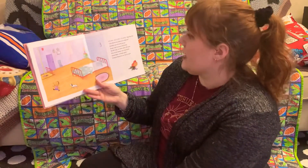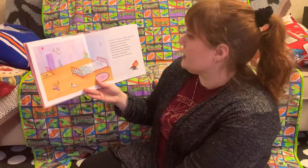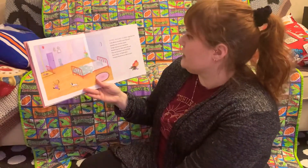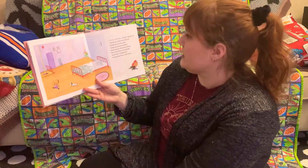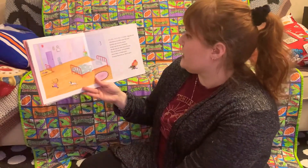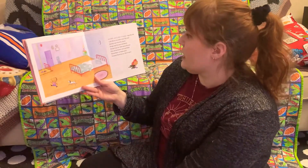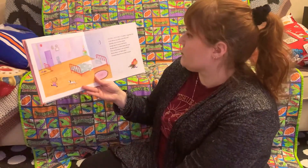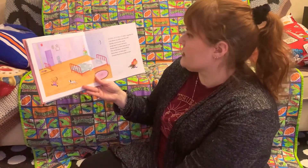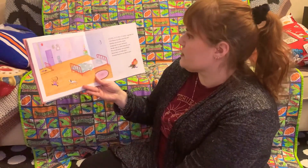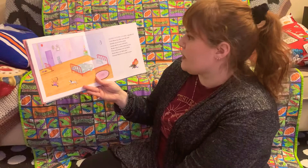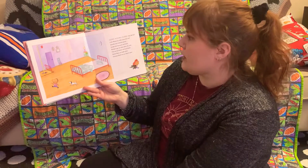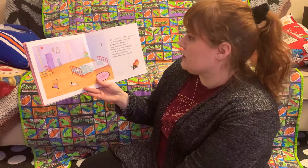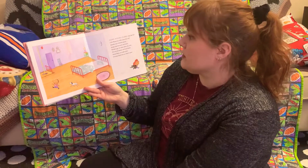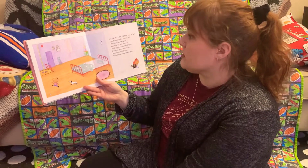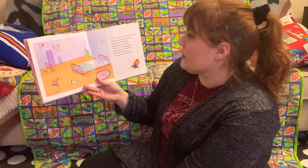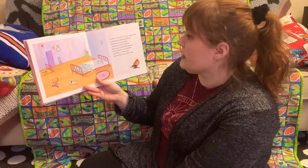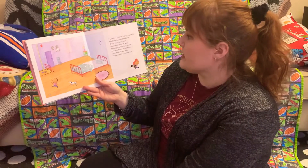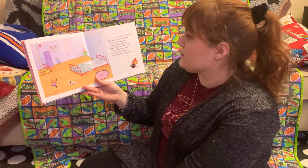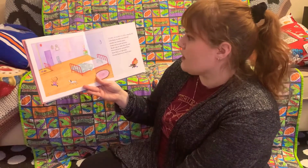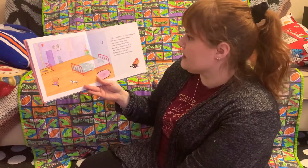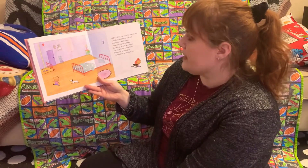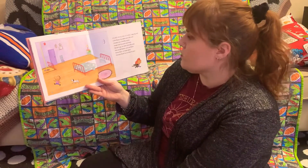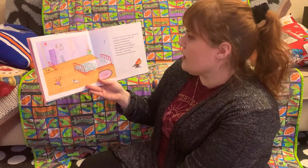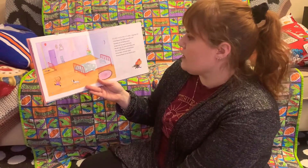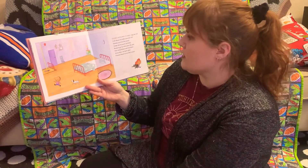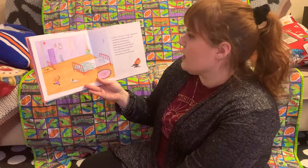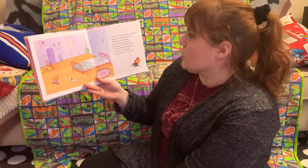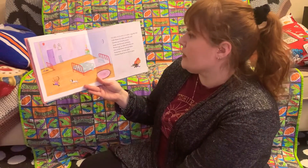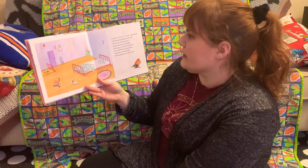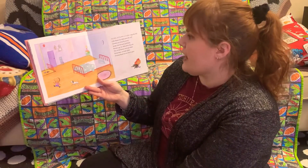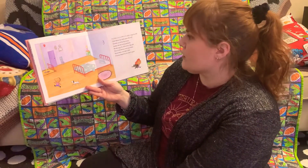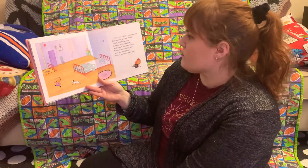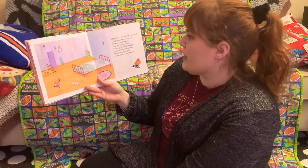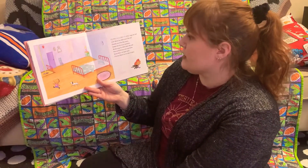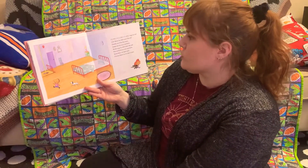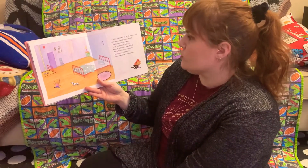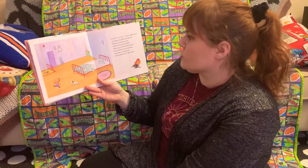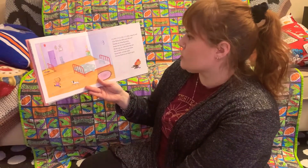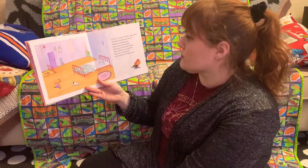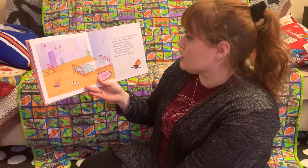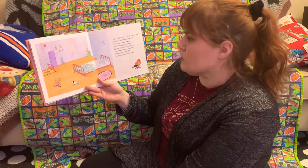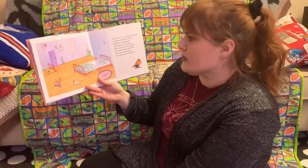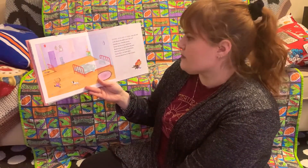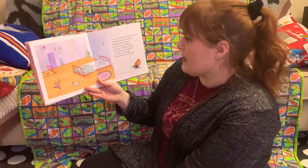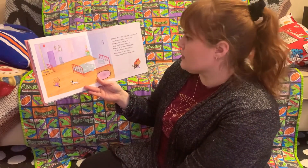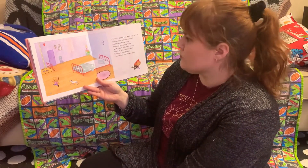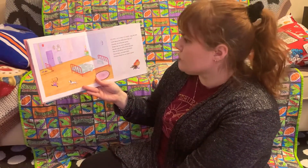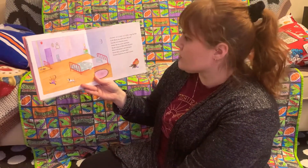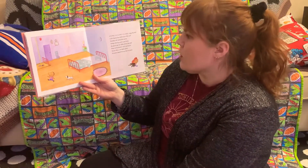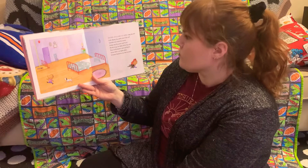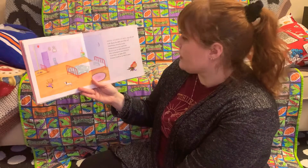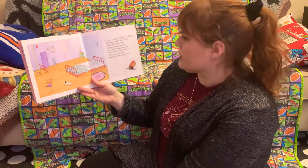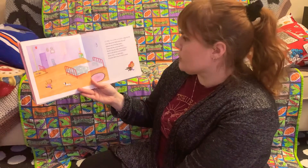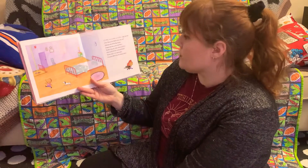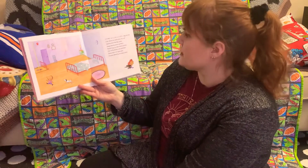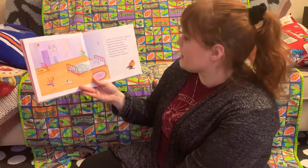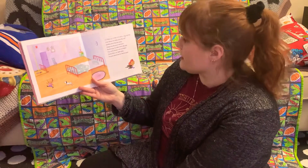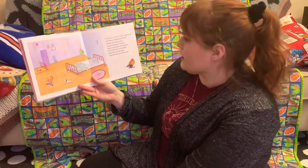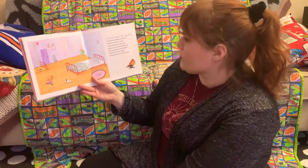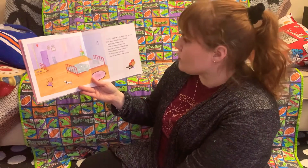Cling clang rings the bell. Little bunny has fallen down the well. Quickly out of bed, he scoots, jumps into his pants and boots. Ready to go, he slides down the pole,